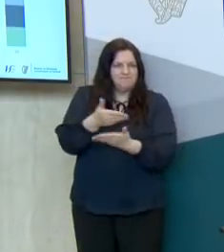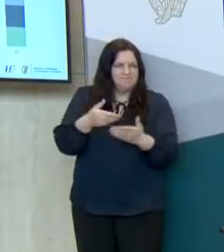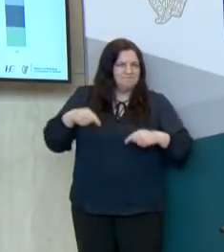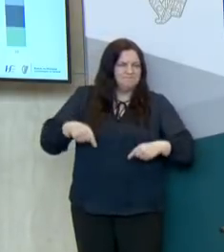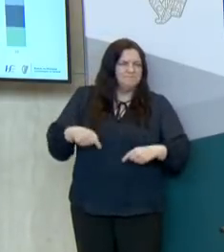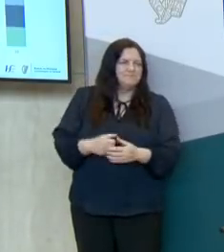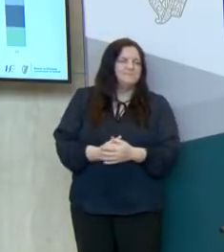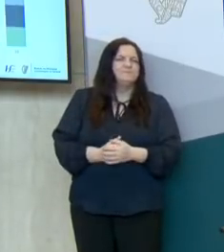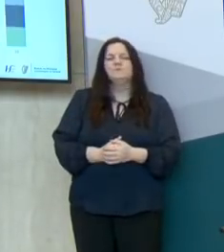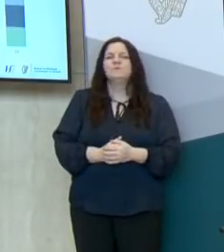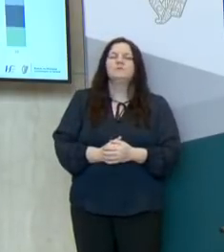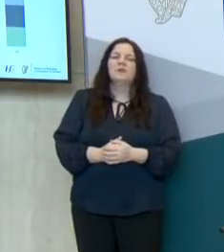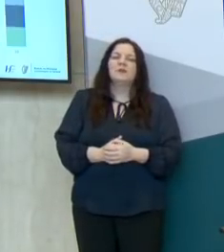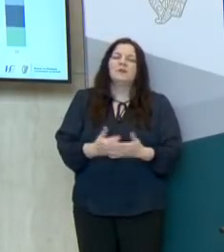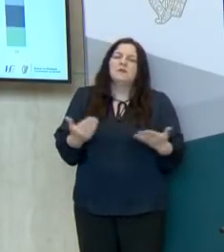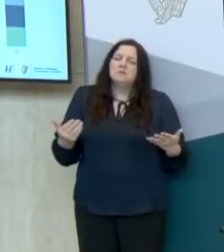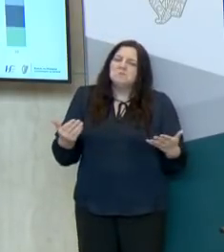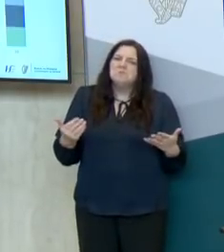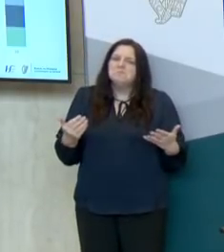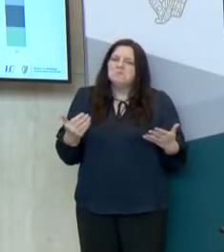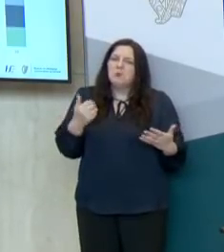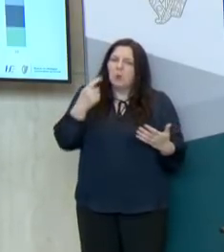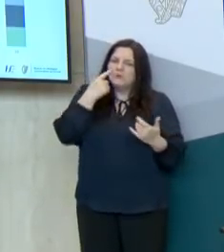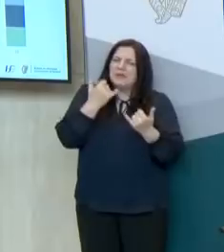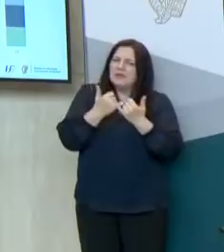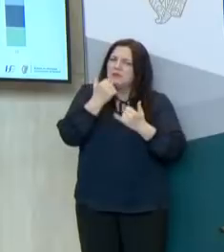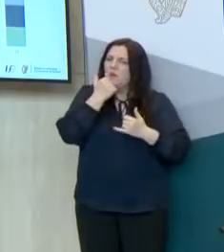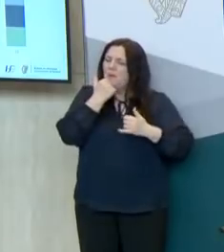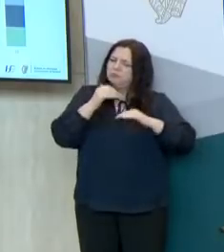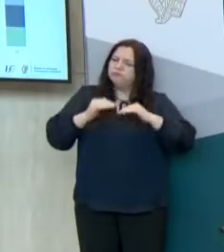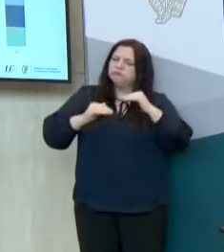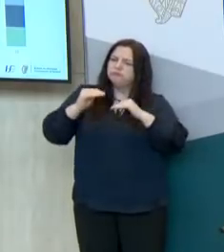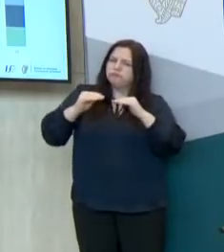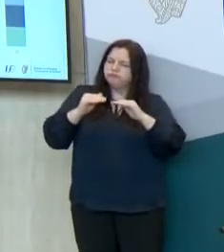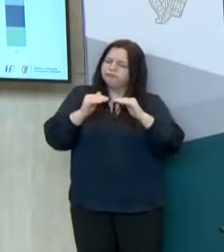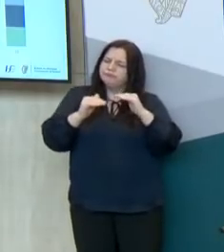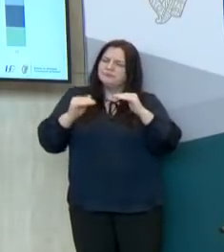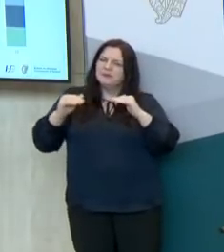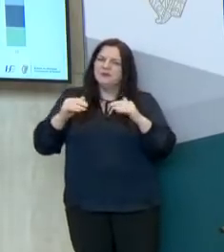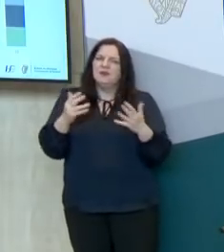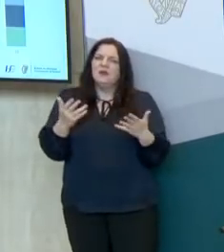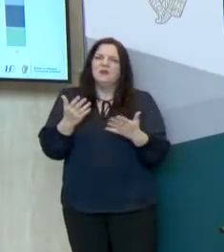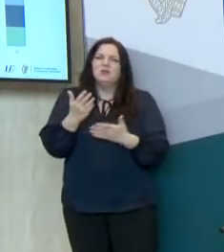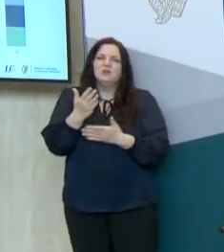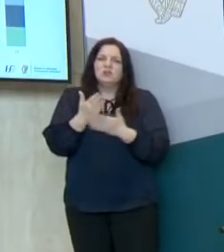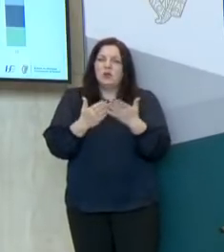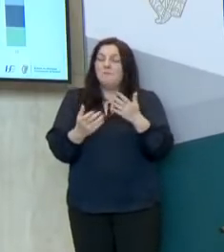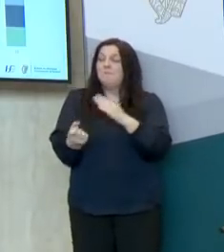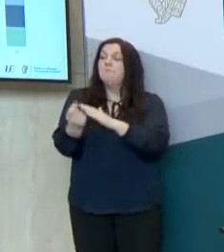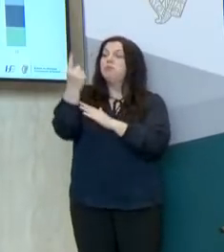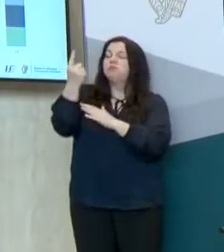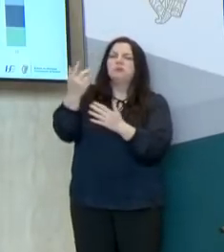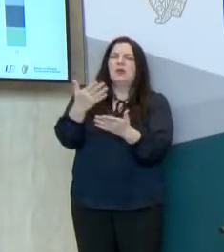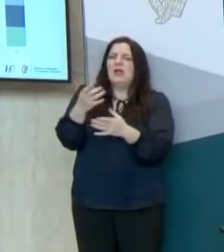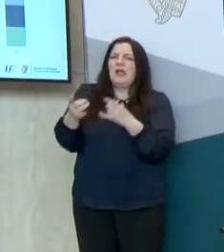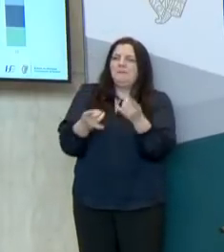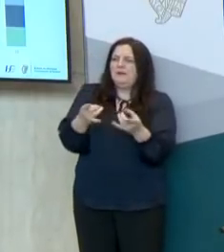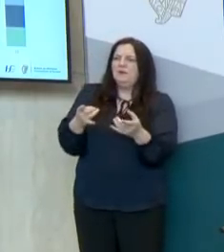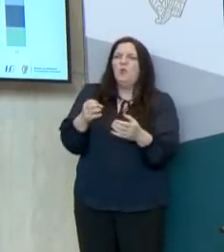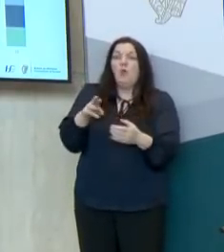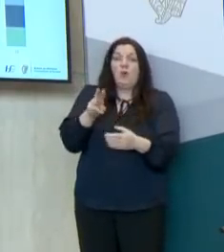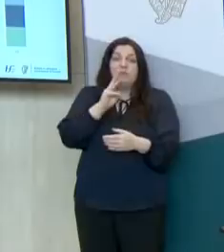discussions. That proportion seems stable, and a lot of cases remain as sporadic or isolated cases or in